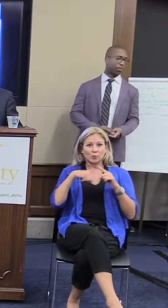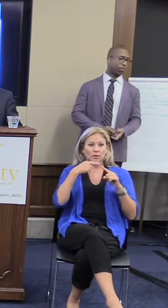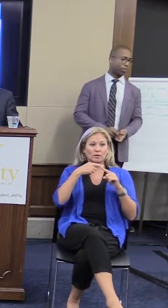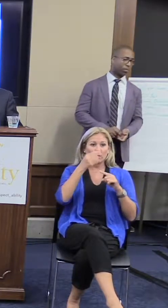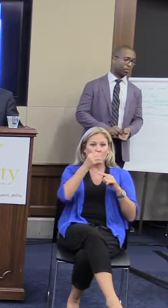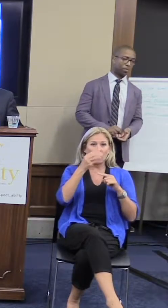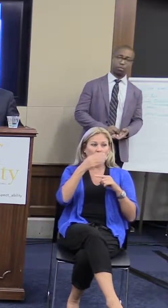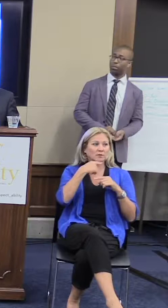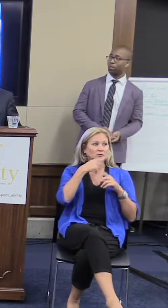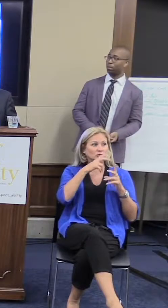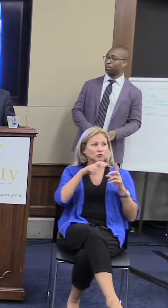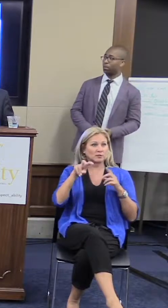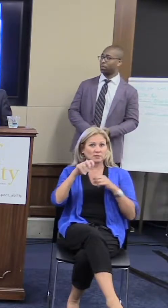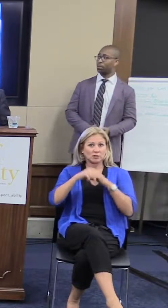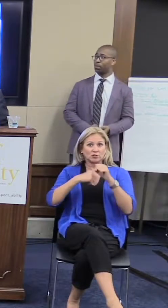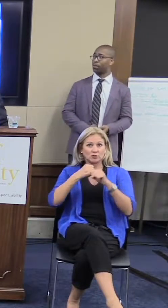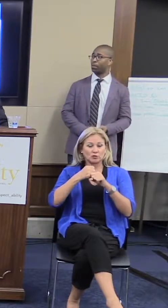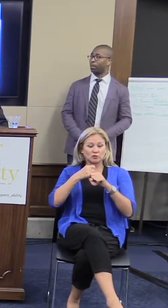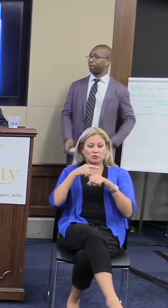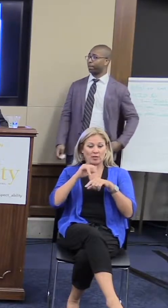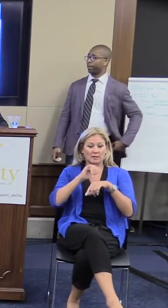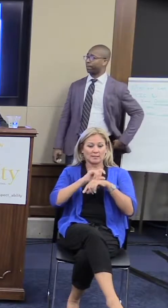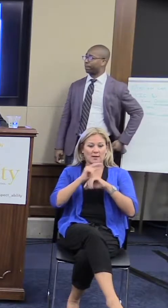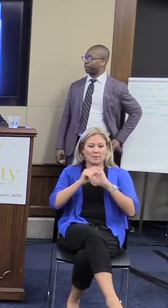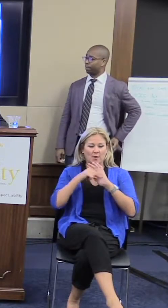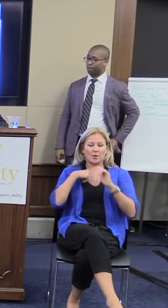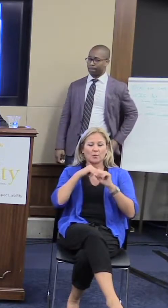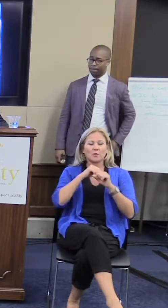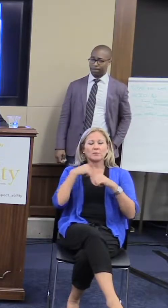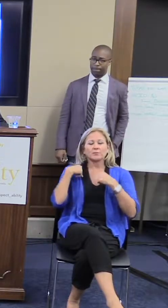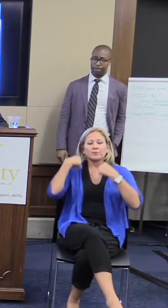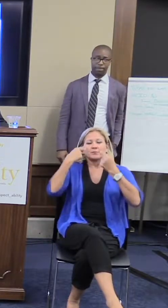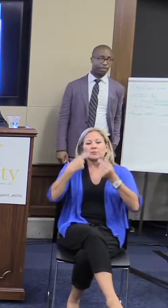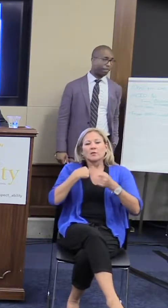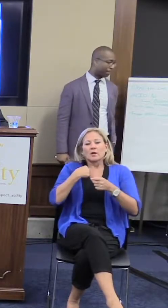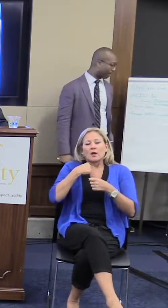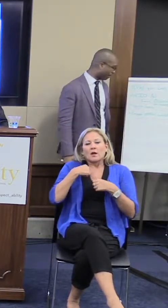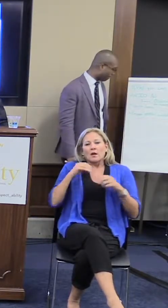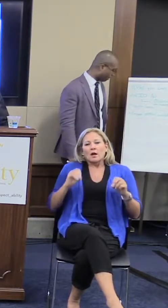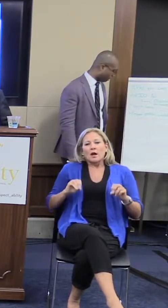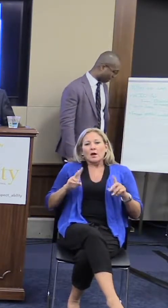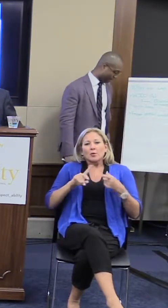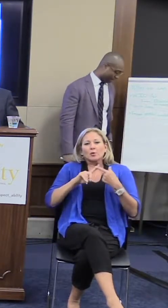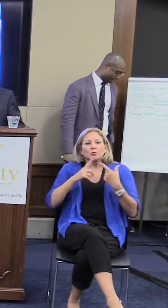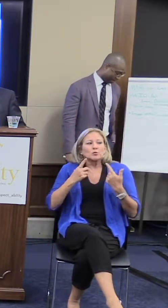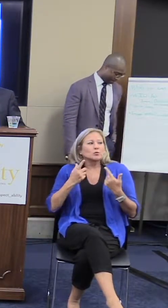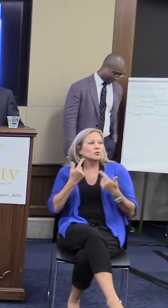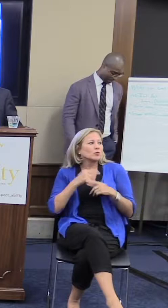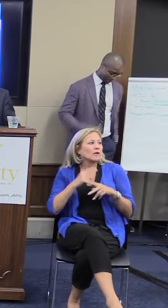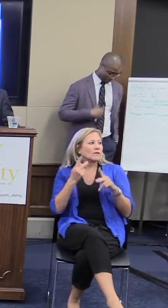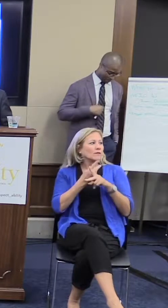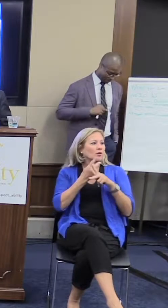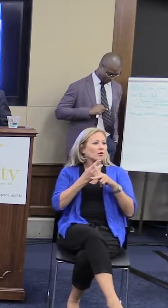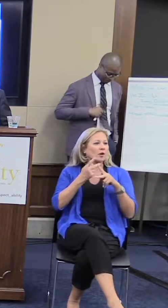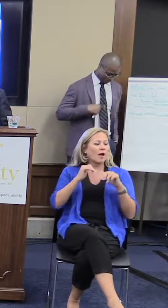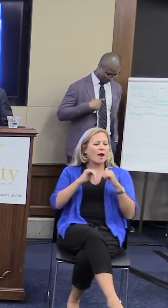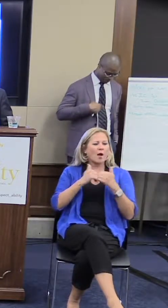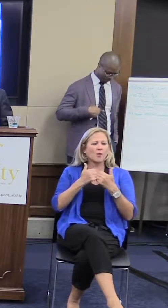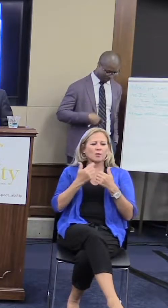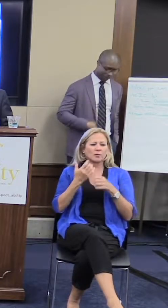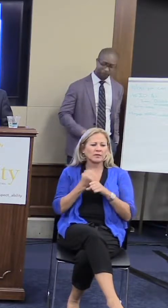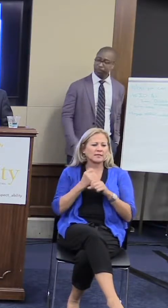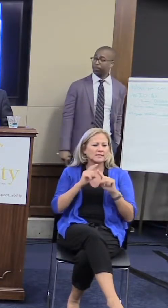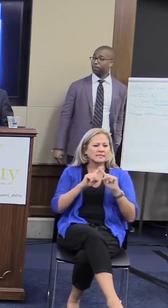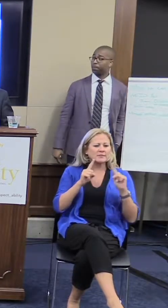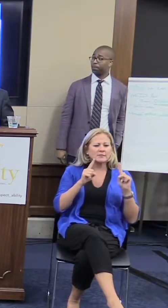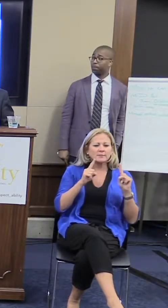years. And since then, I've had the opportunity to kind of try and figure out how to get different